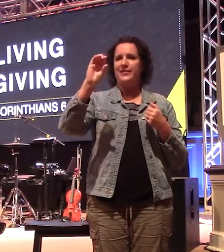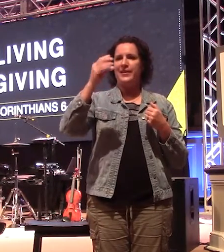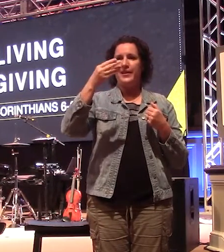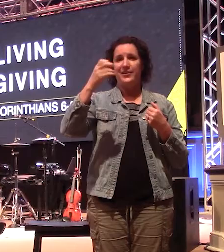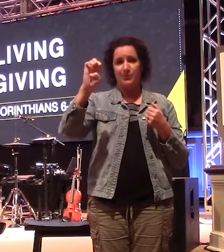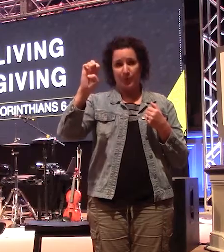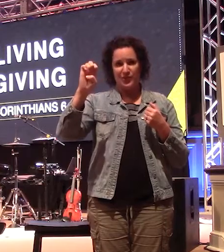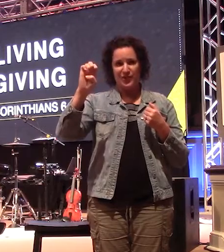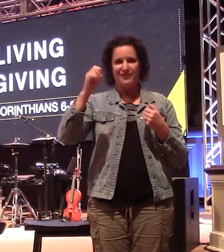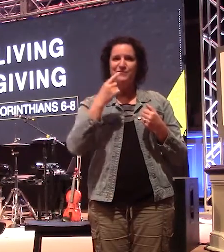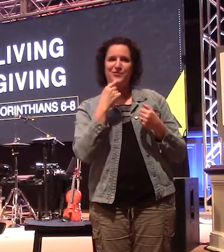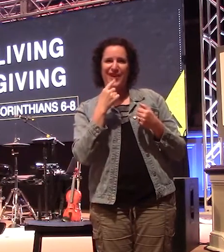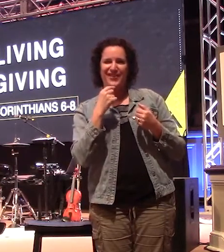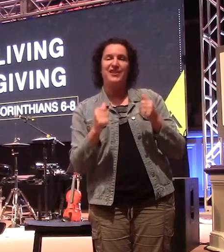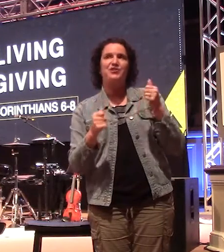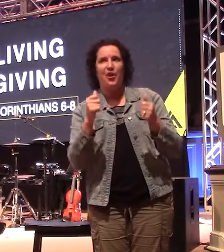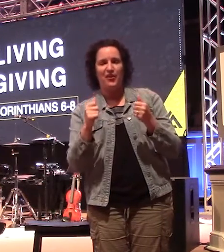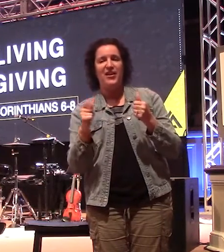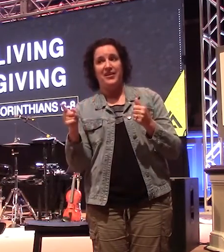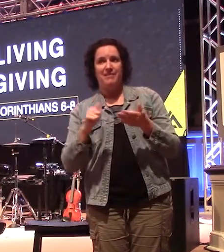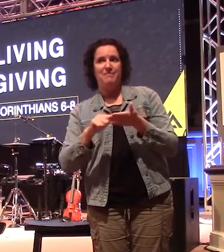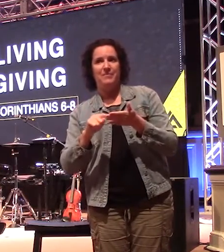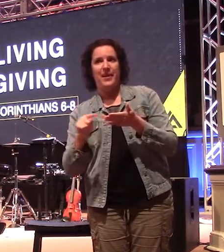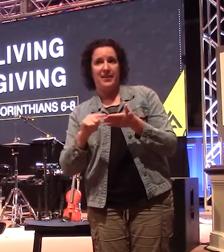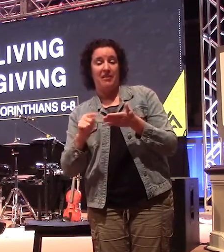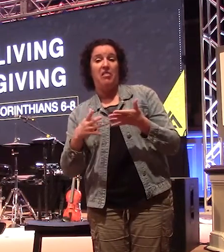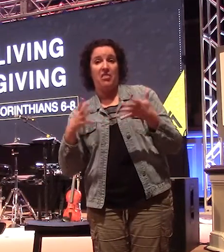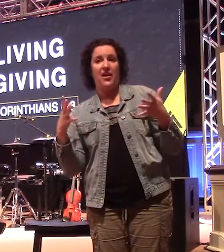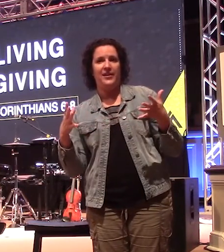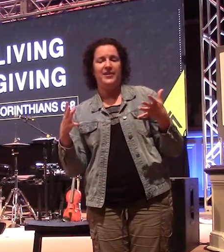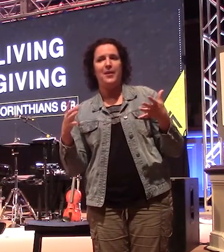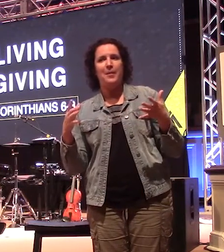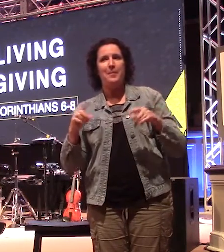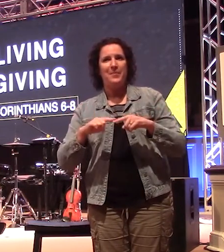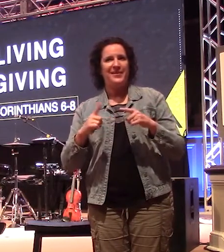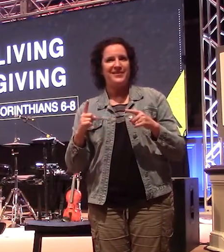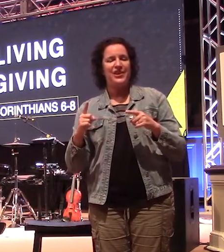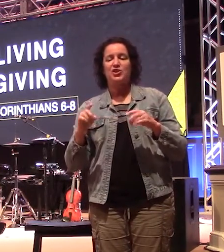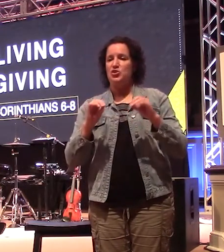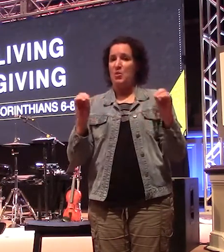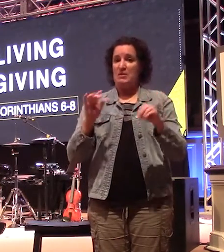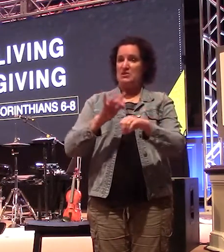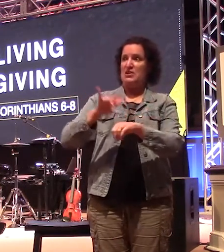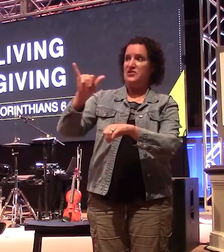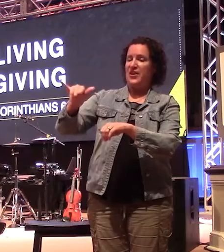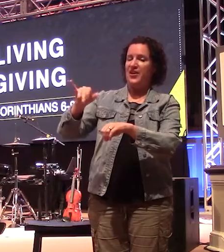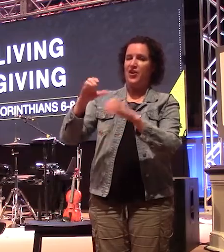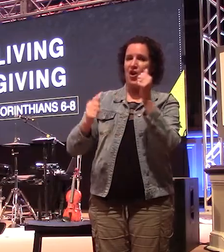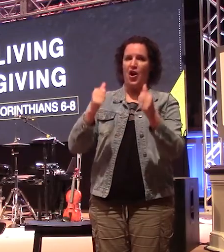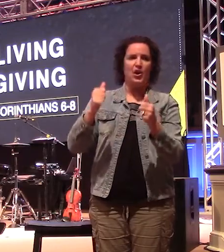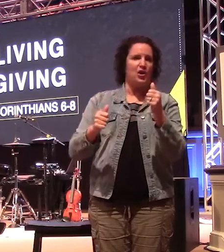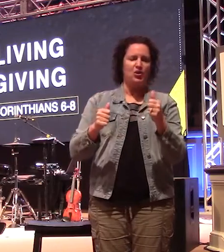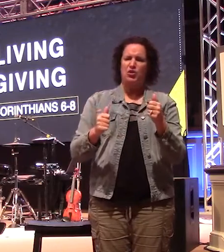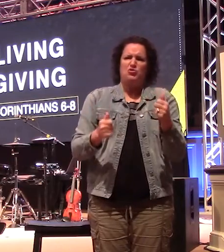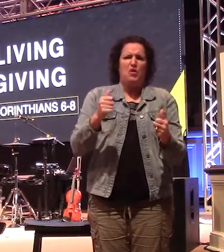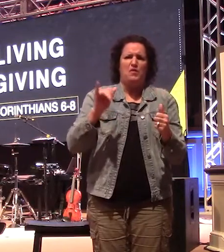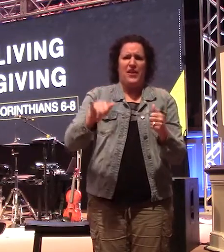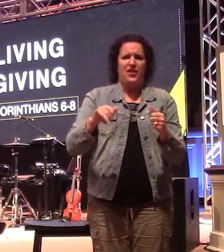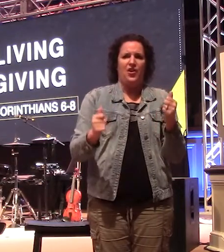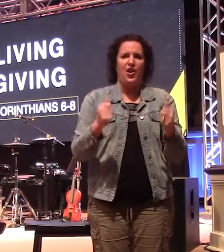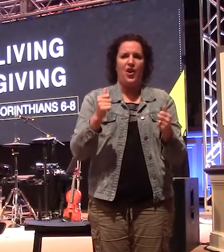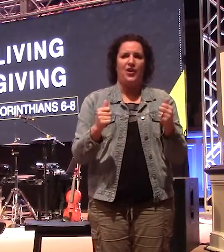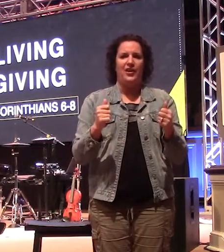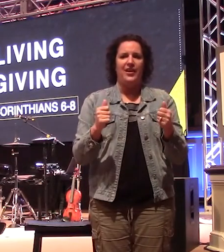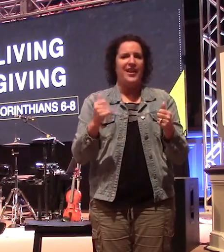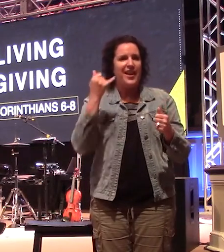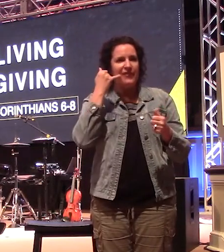And he had to pay a lot for it. He'd build it. It was kind of his little God. No one touched that car, no one drove that car. Kind of deal where if a leaf